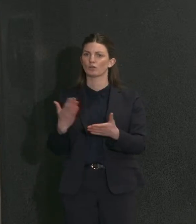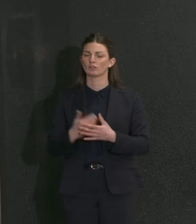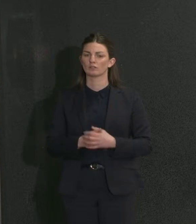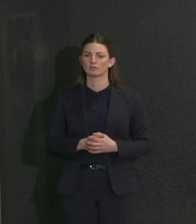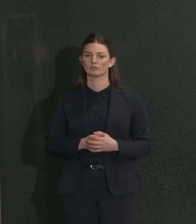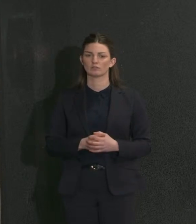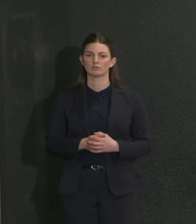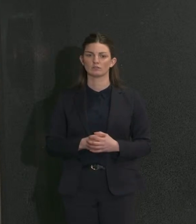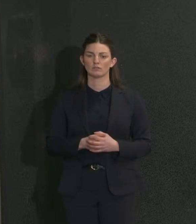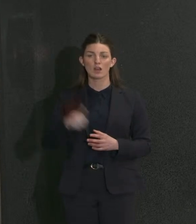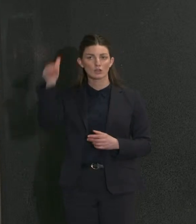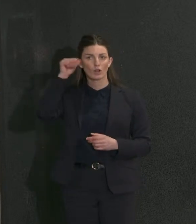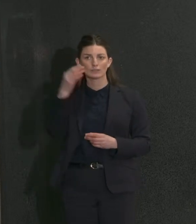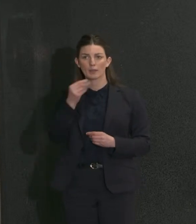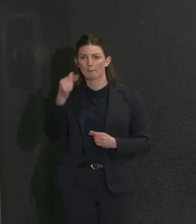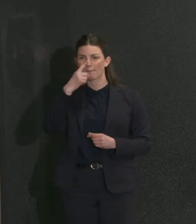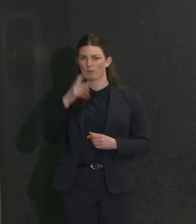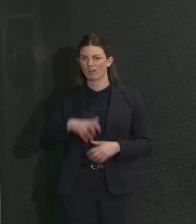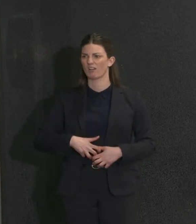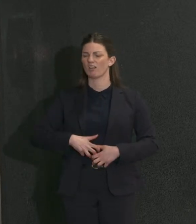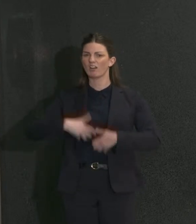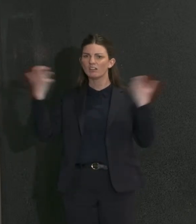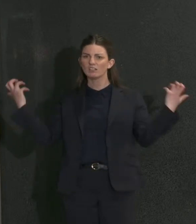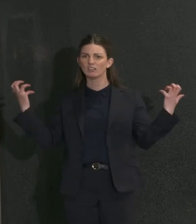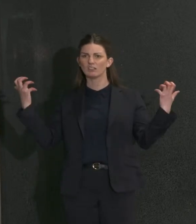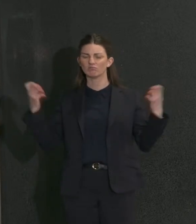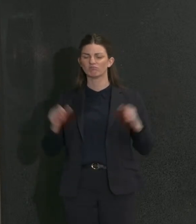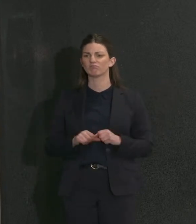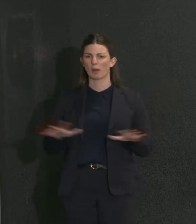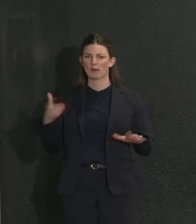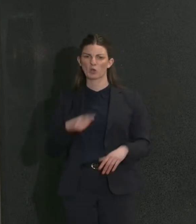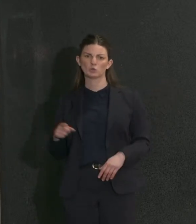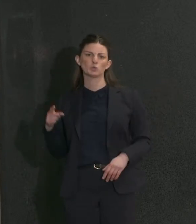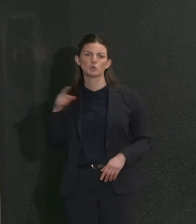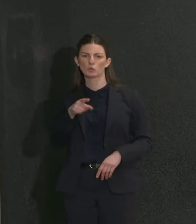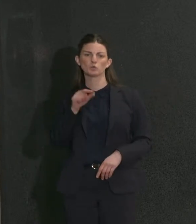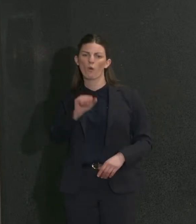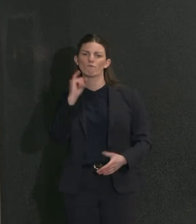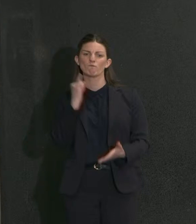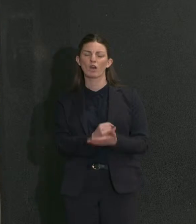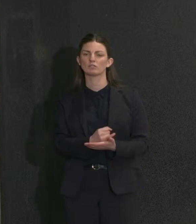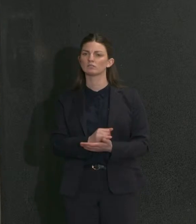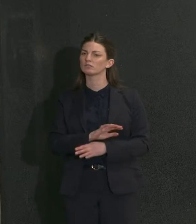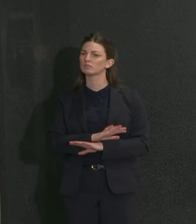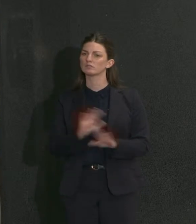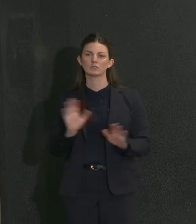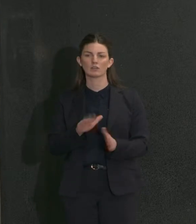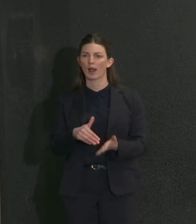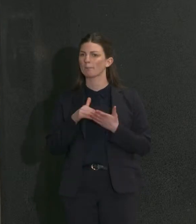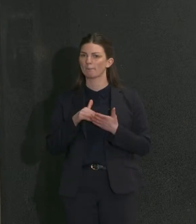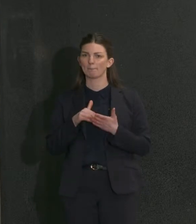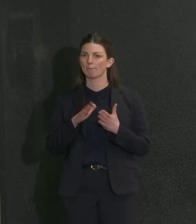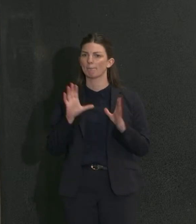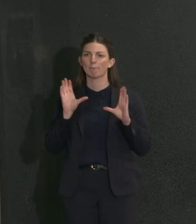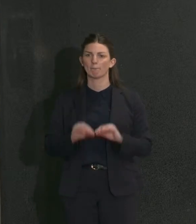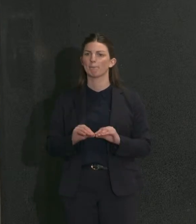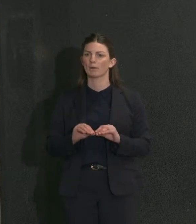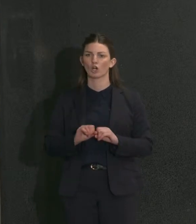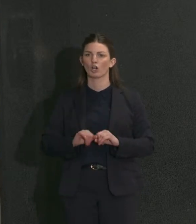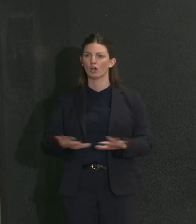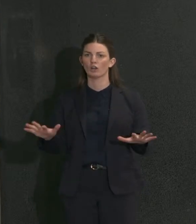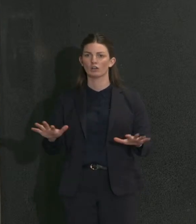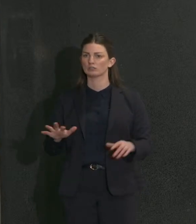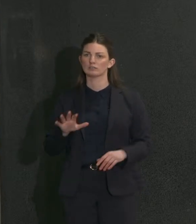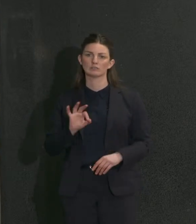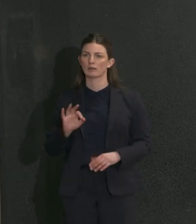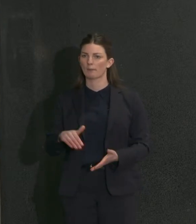anger. But anger doesn't work. Only working together and being determined against this virus works. Have